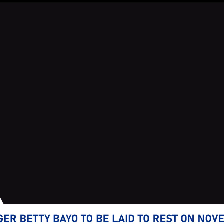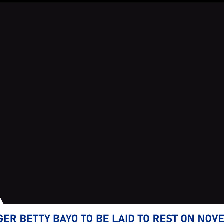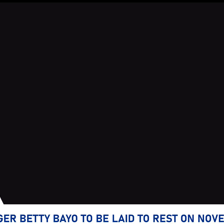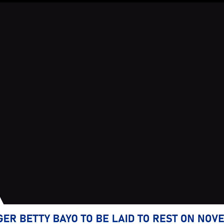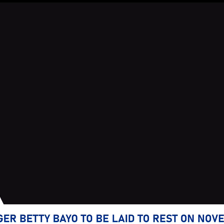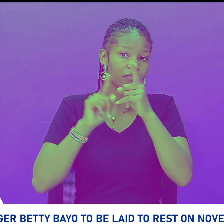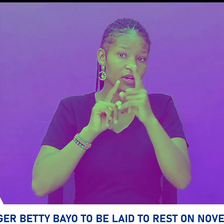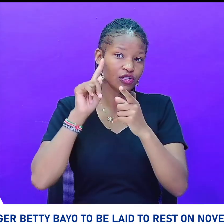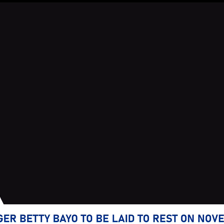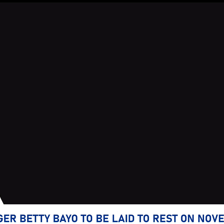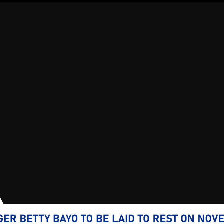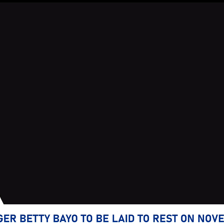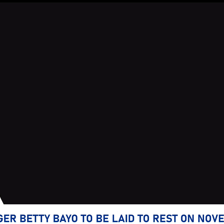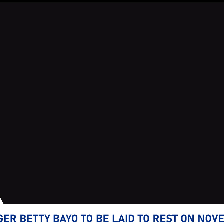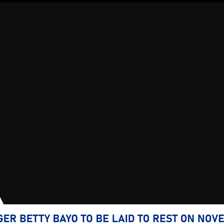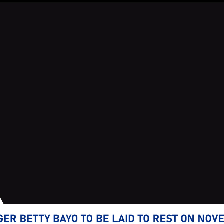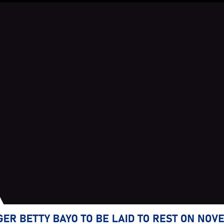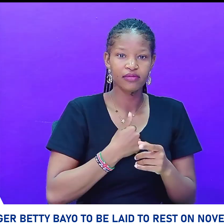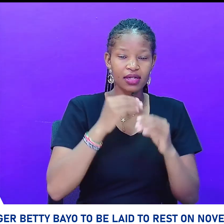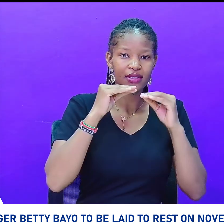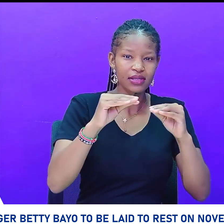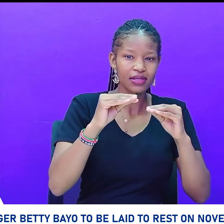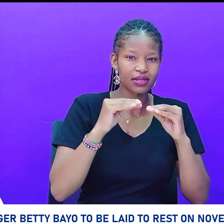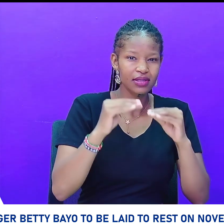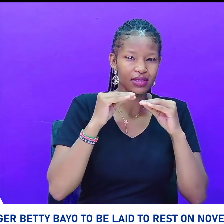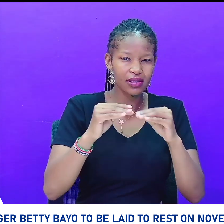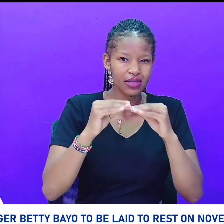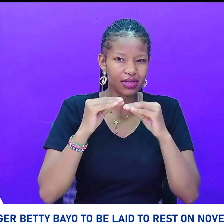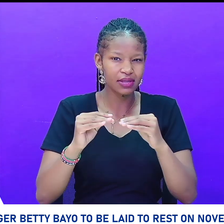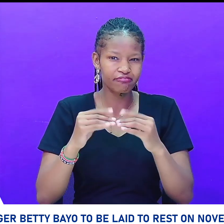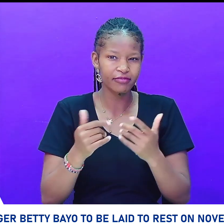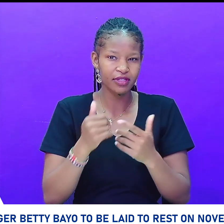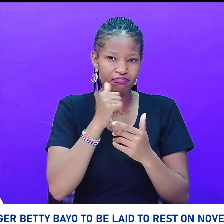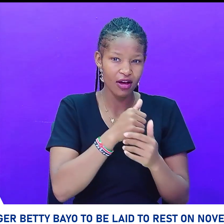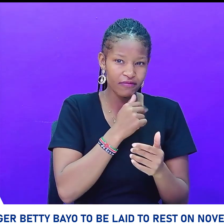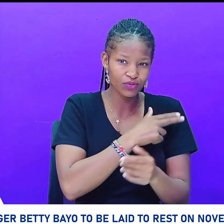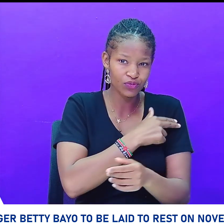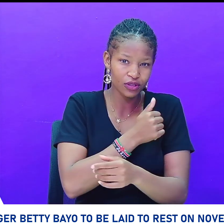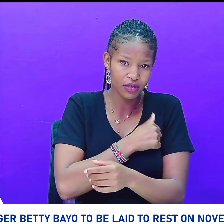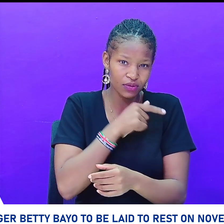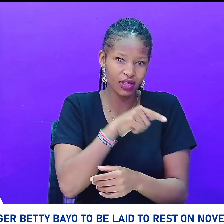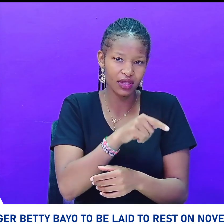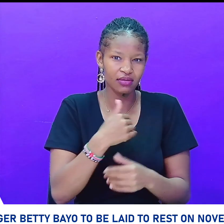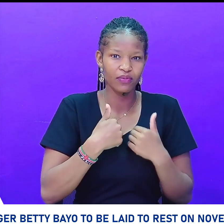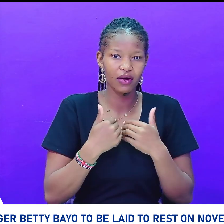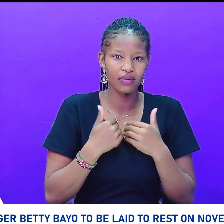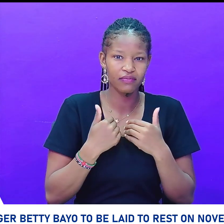Her body was earlier transferred to Kenyatta University Teaching and Referral Hospital